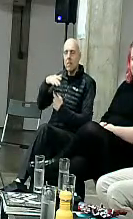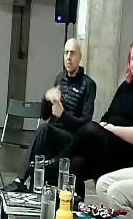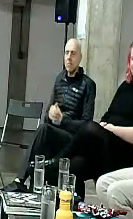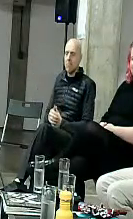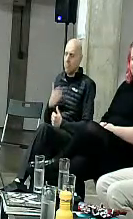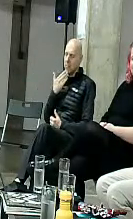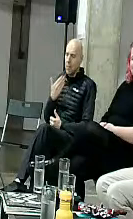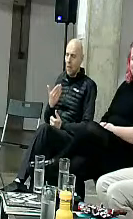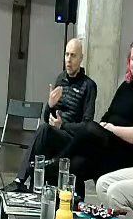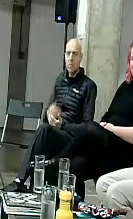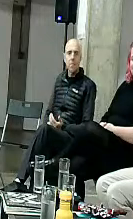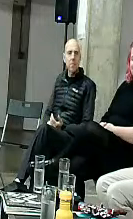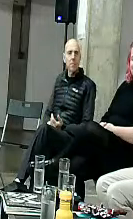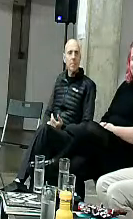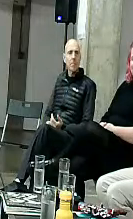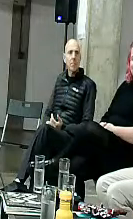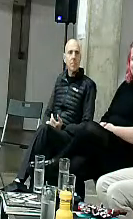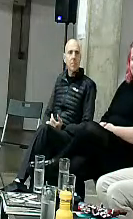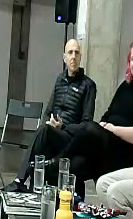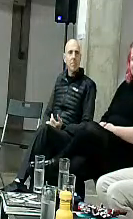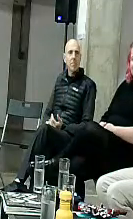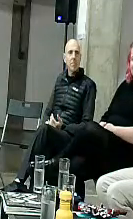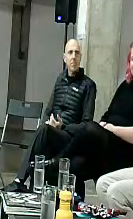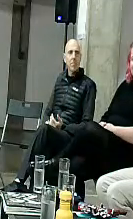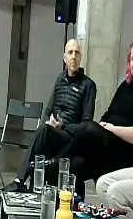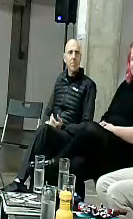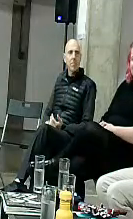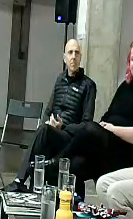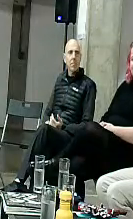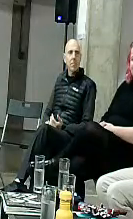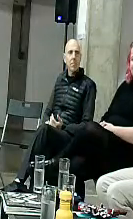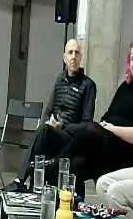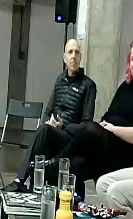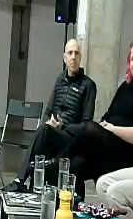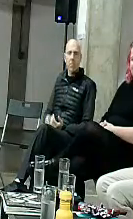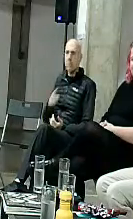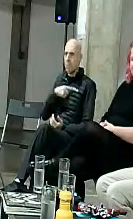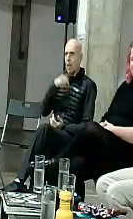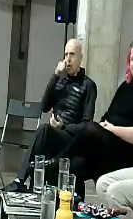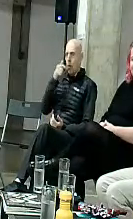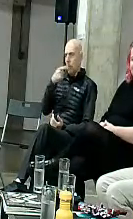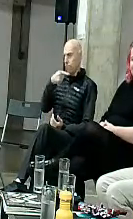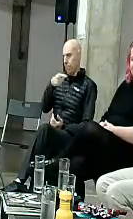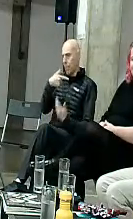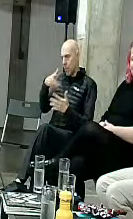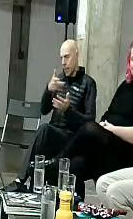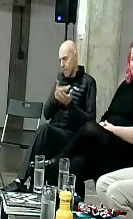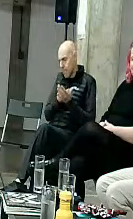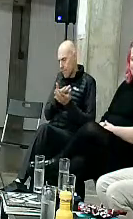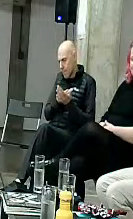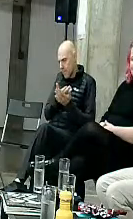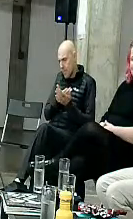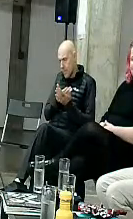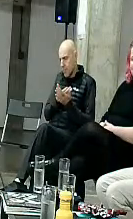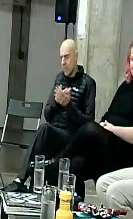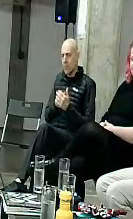So thank you so much. Now, I know we talked about this and we'd said